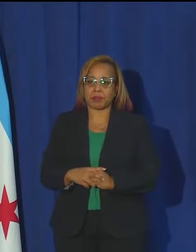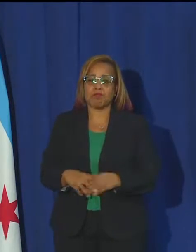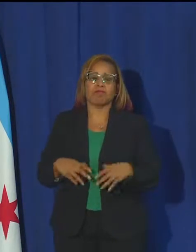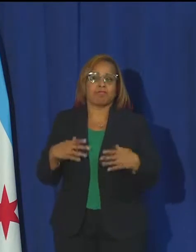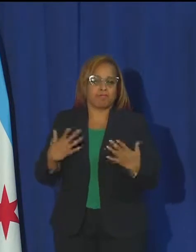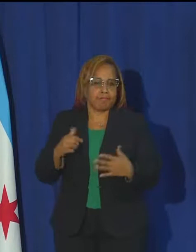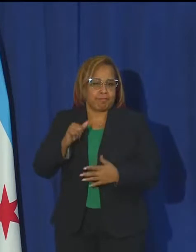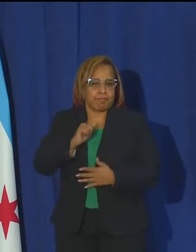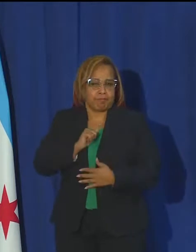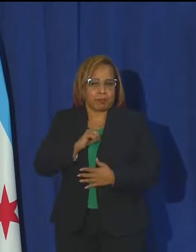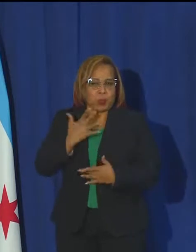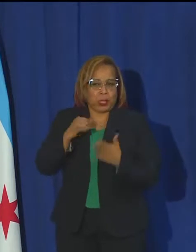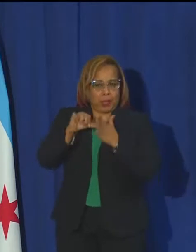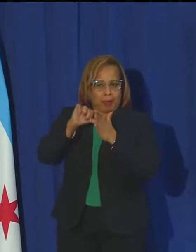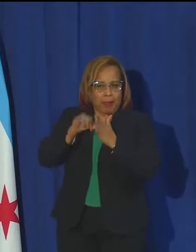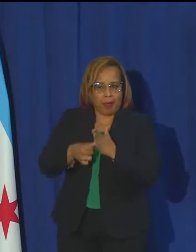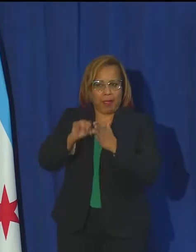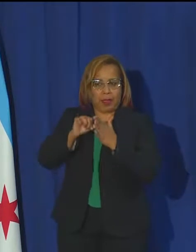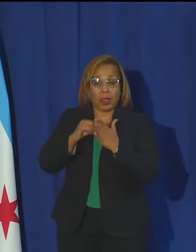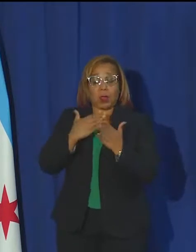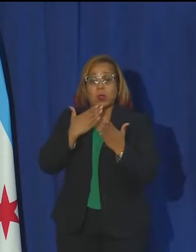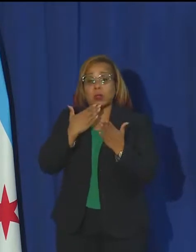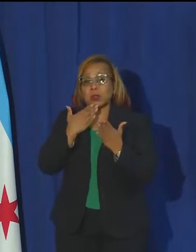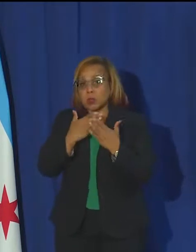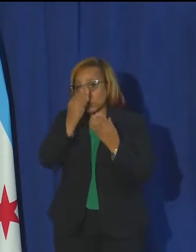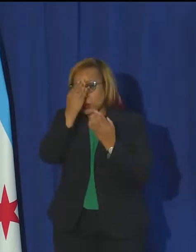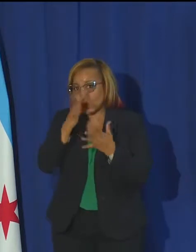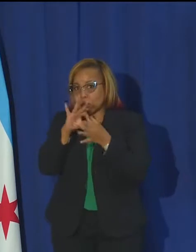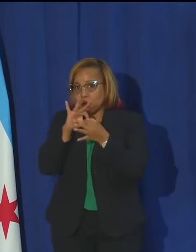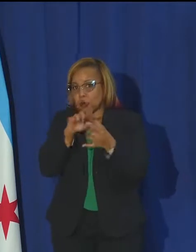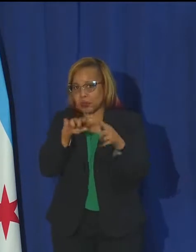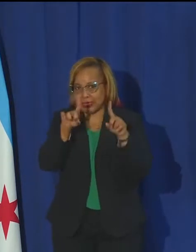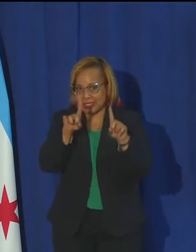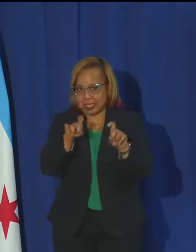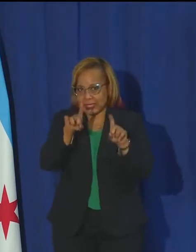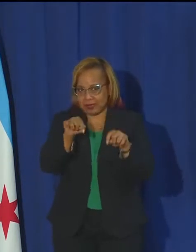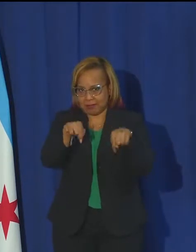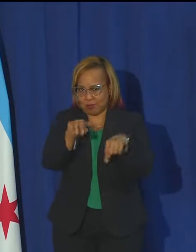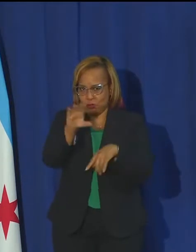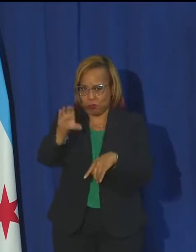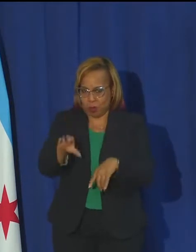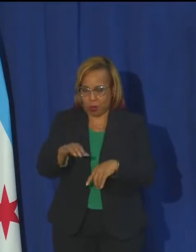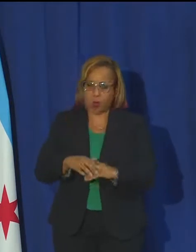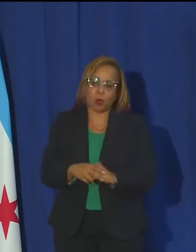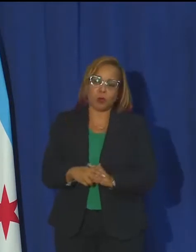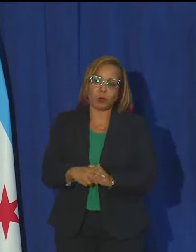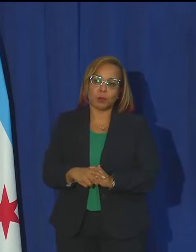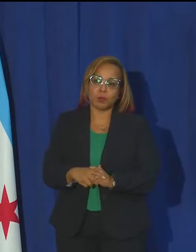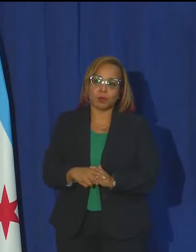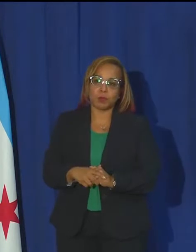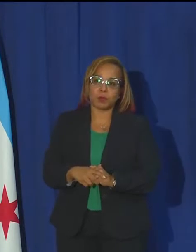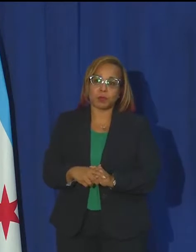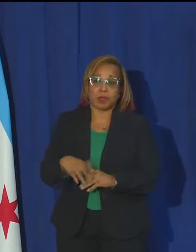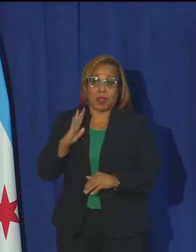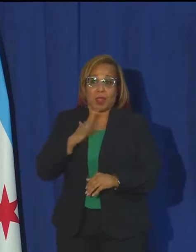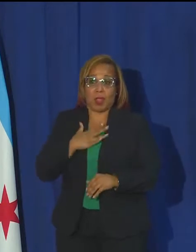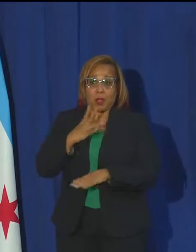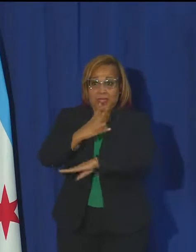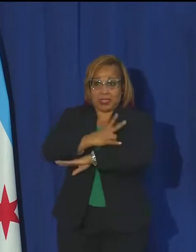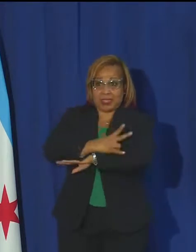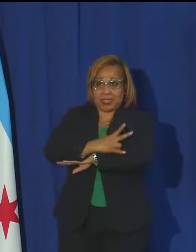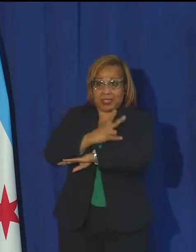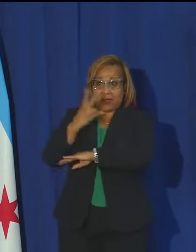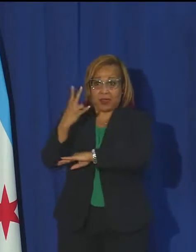I especially want to highlight some good news related to testing here in Chicago. So our